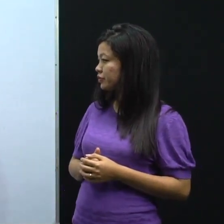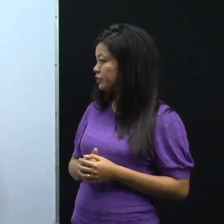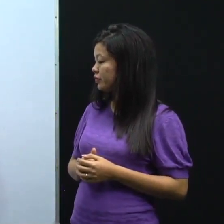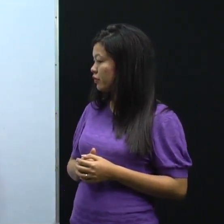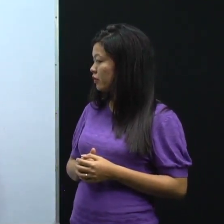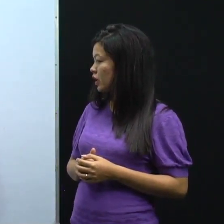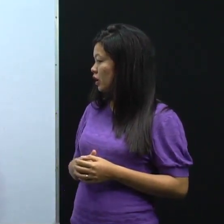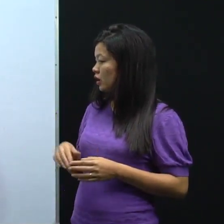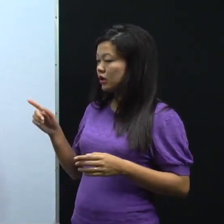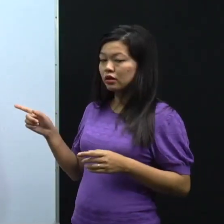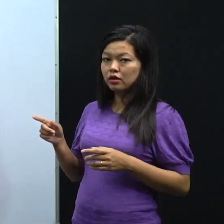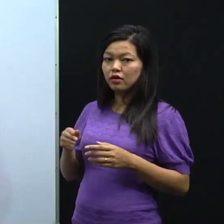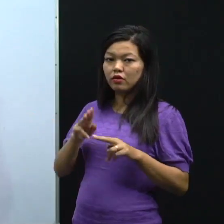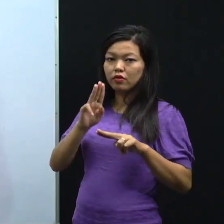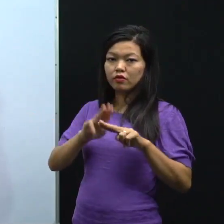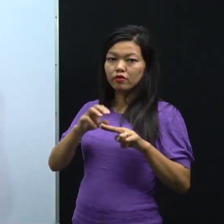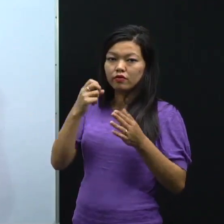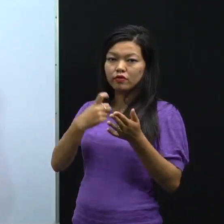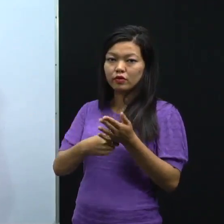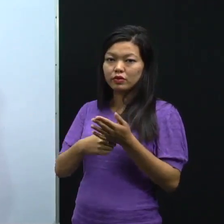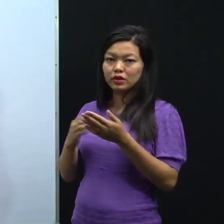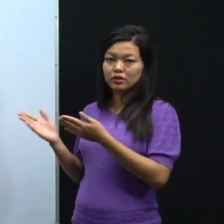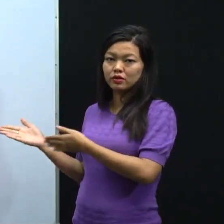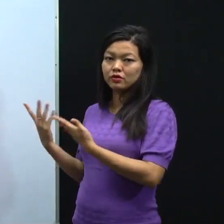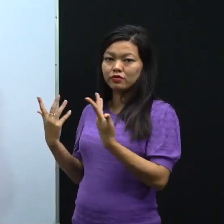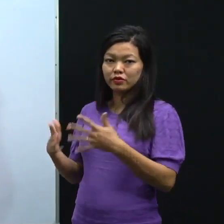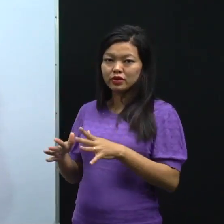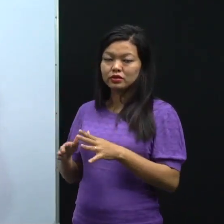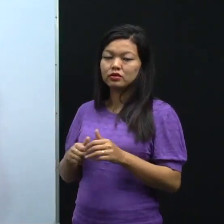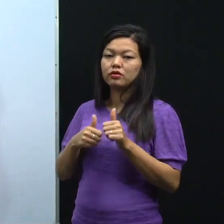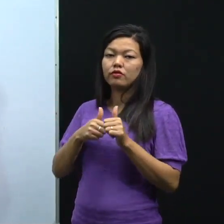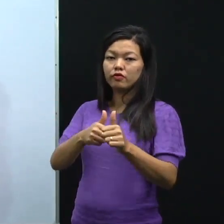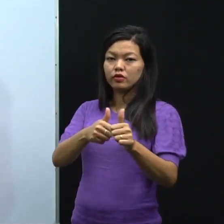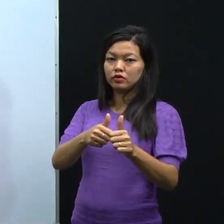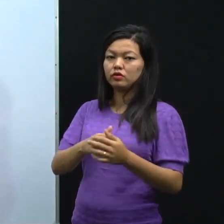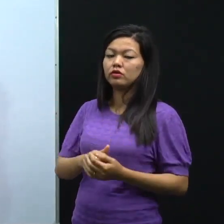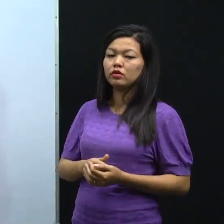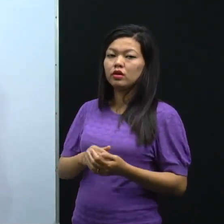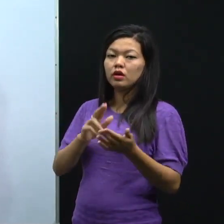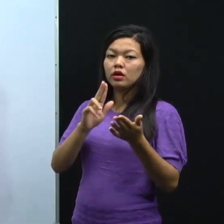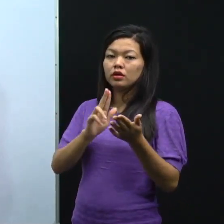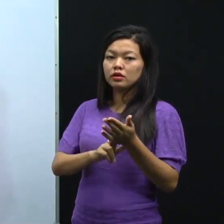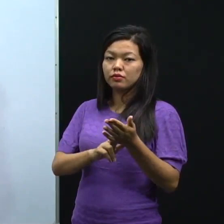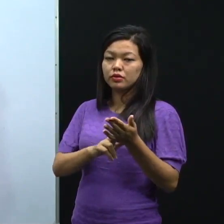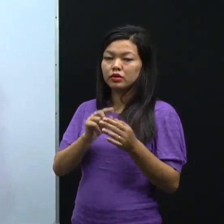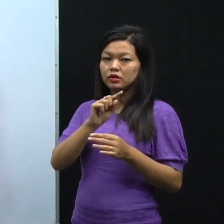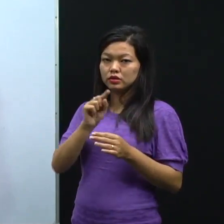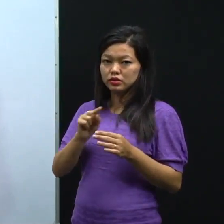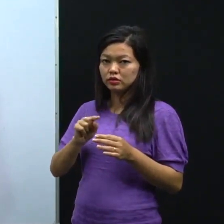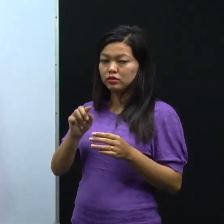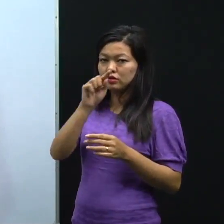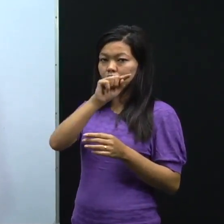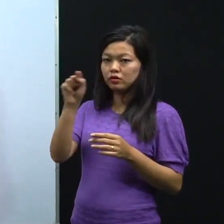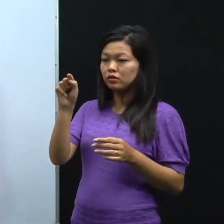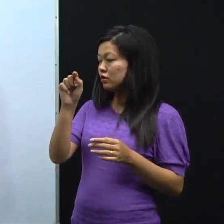so now we'll apply the formula. Now the formula that I've given you just now is number of mole is given mass by molar mass,